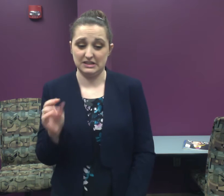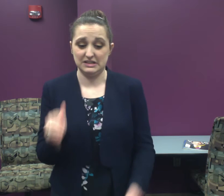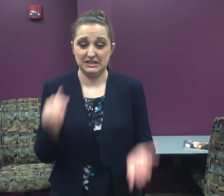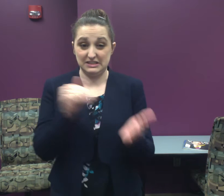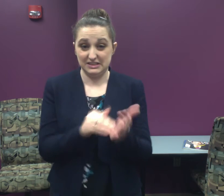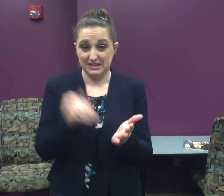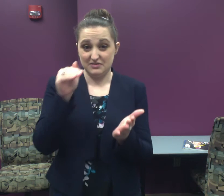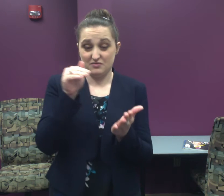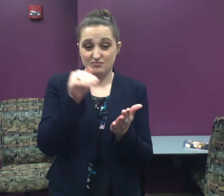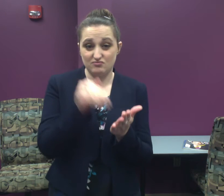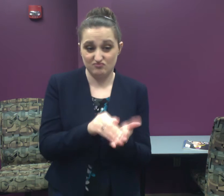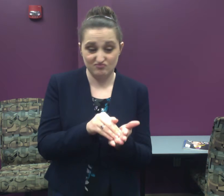we're 15 in